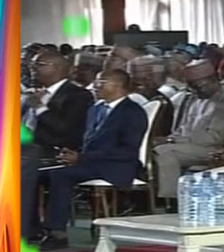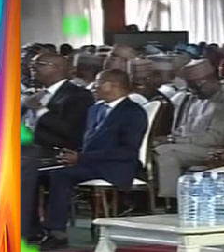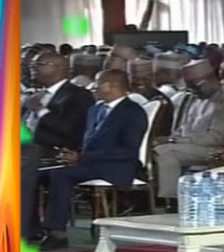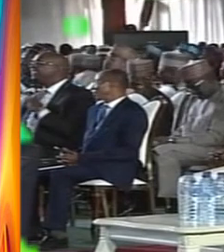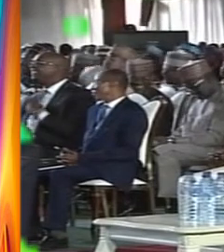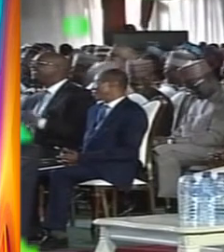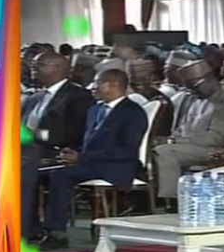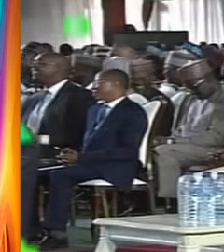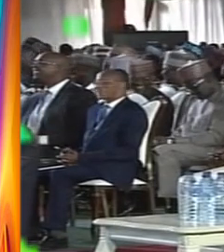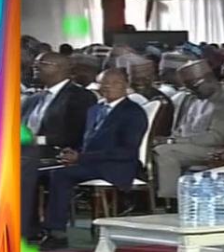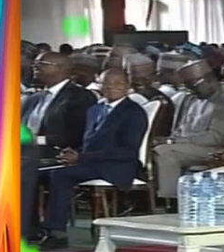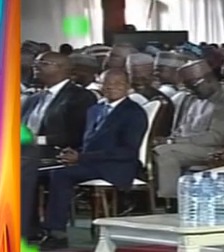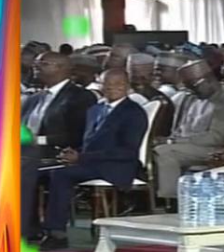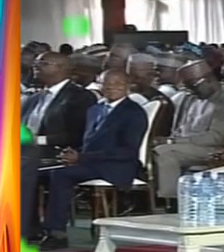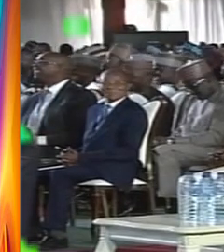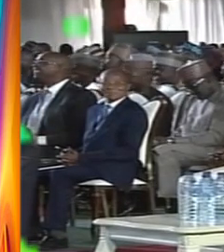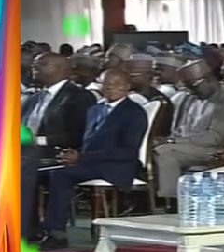the challenge for those, and I want